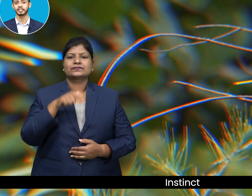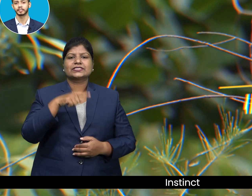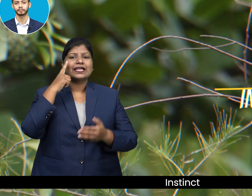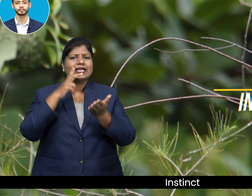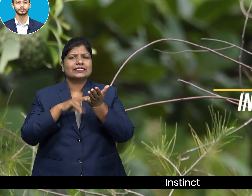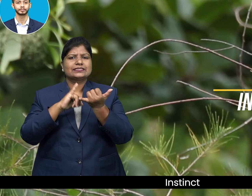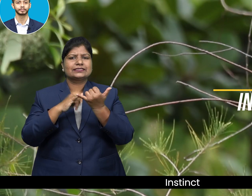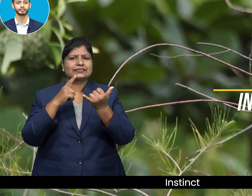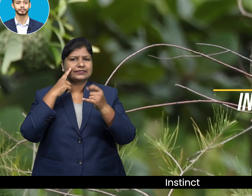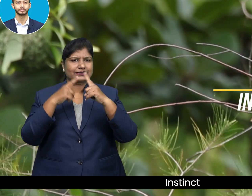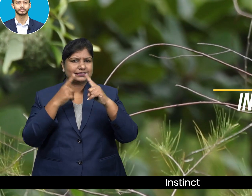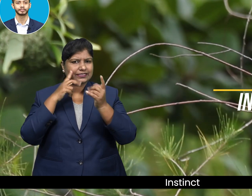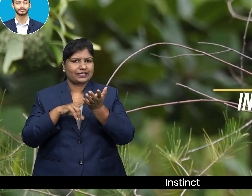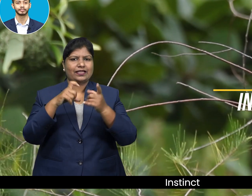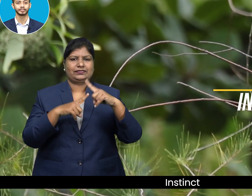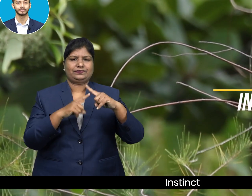Instinct.